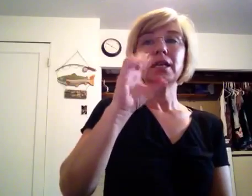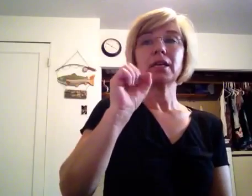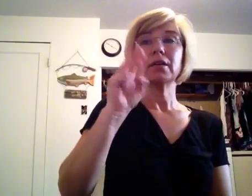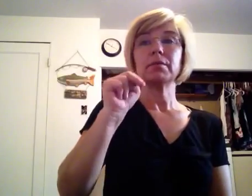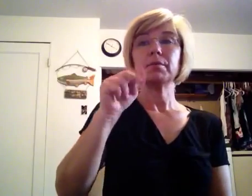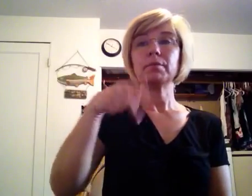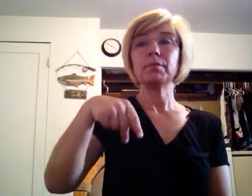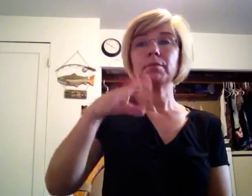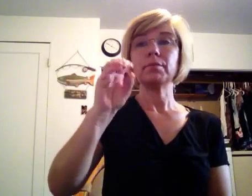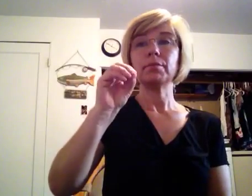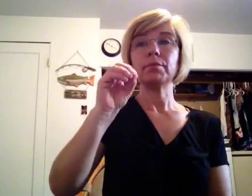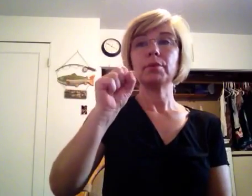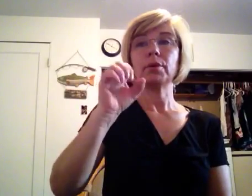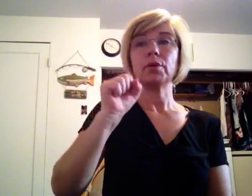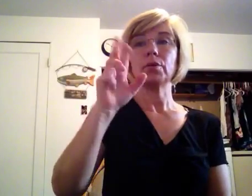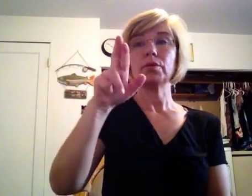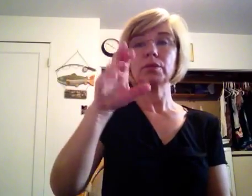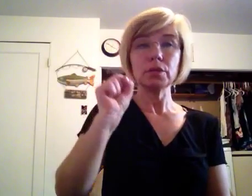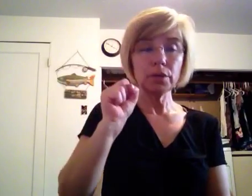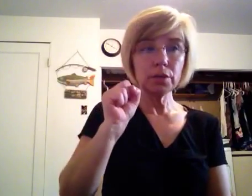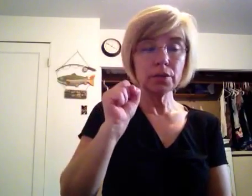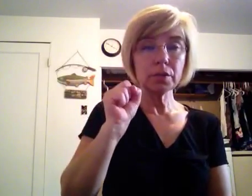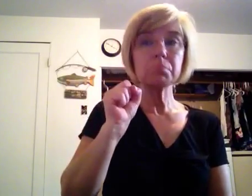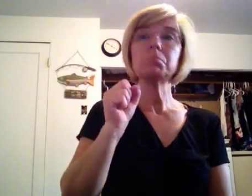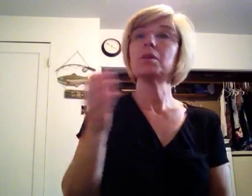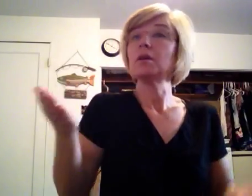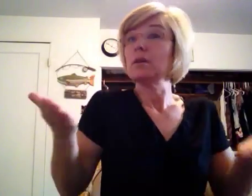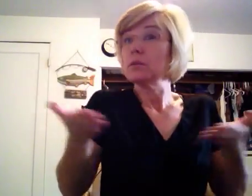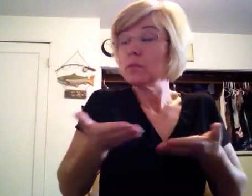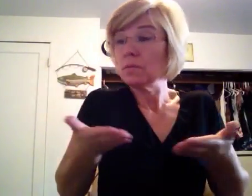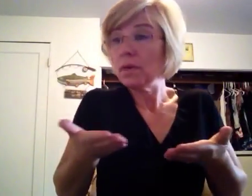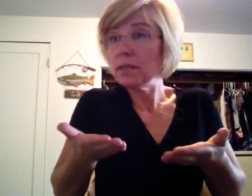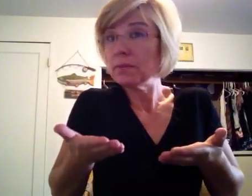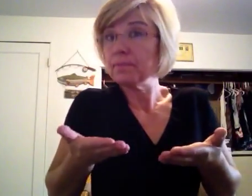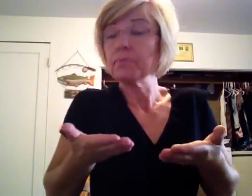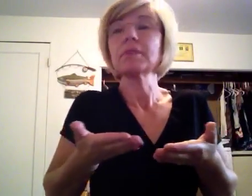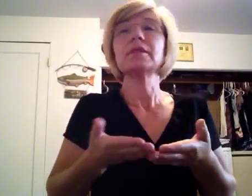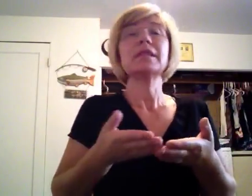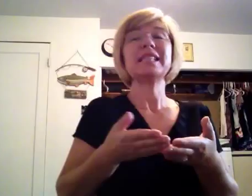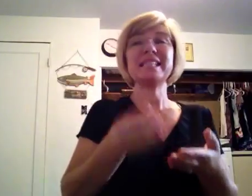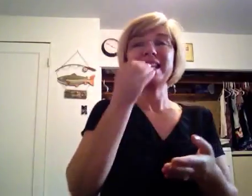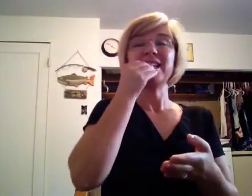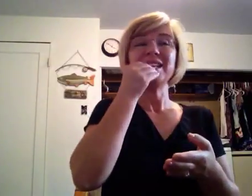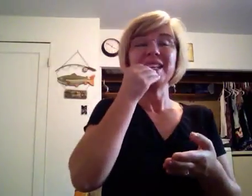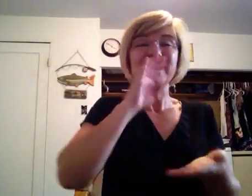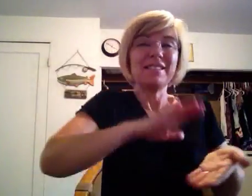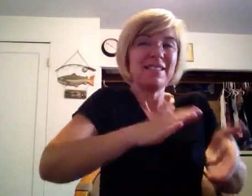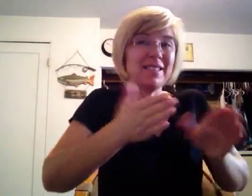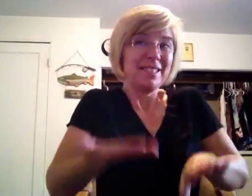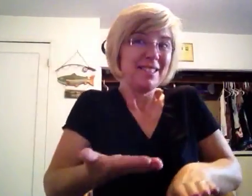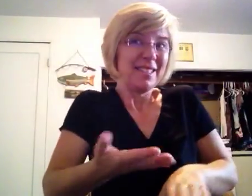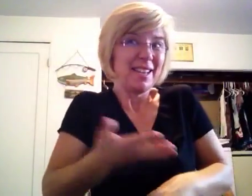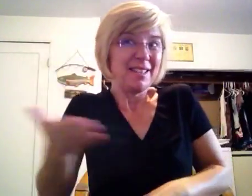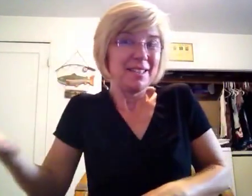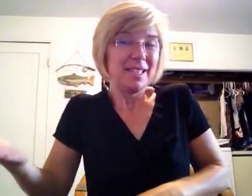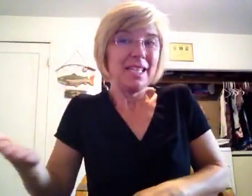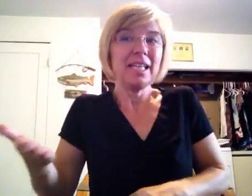are decomposers. They eat decaying things such as dead plants and animals. As they eat, they are breaking down nutrients